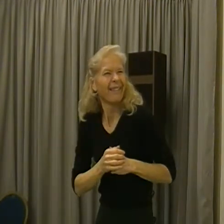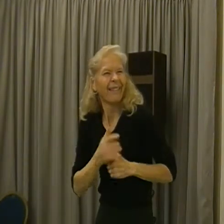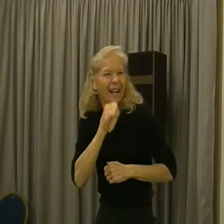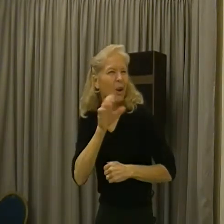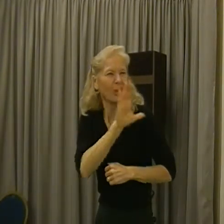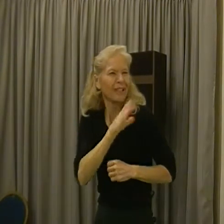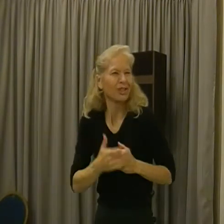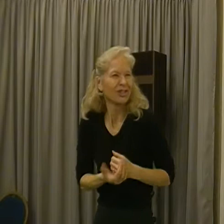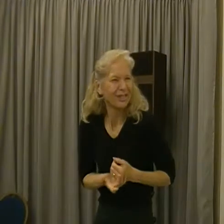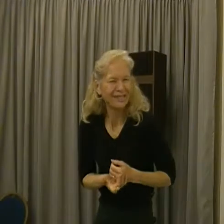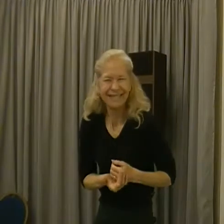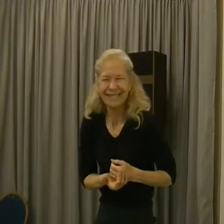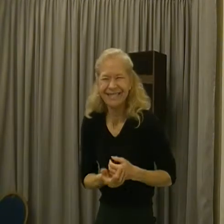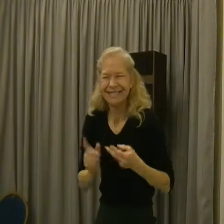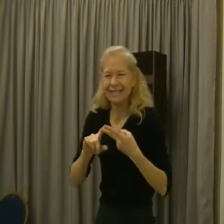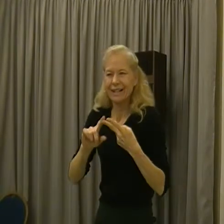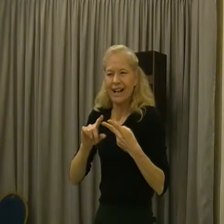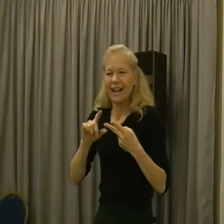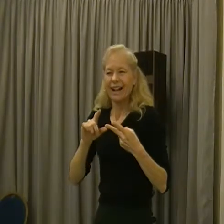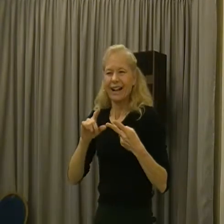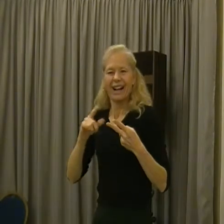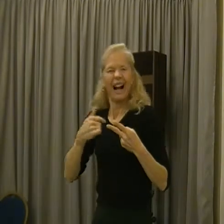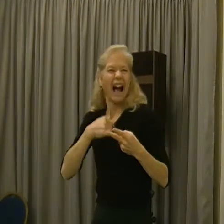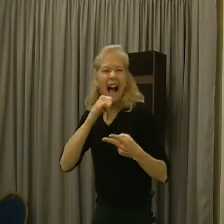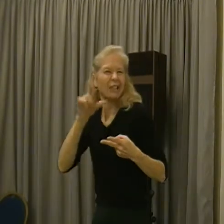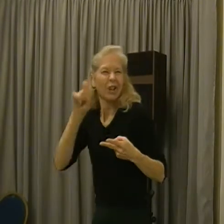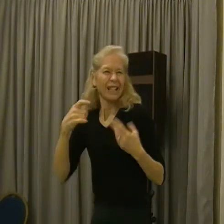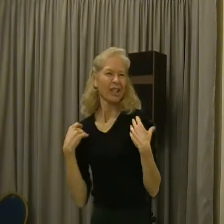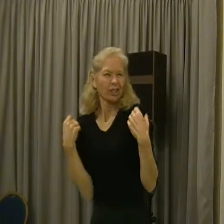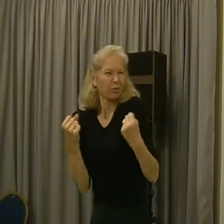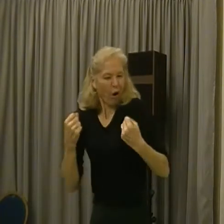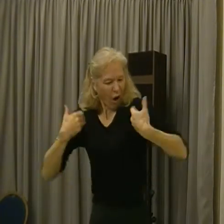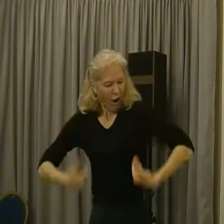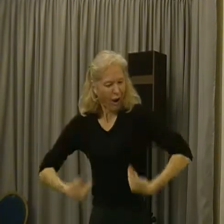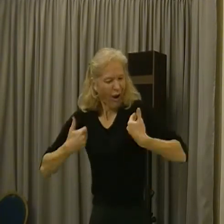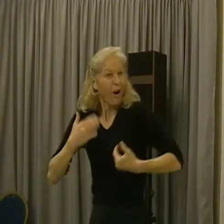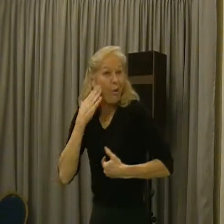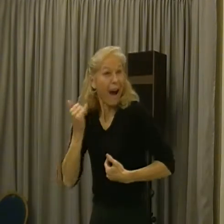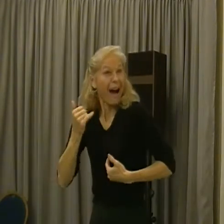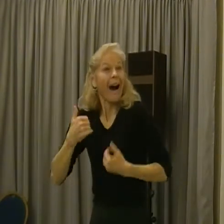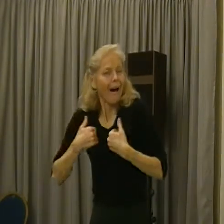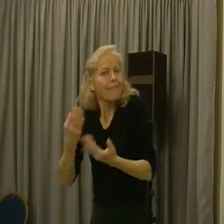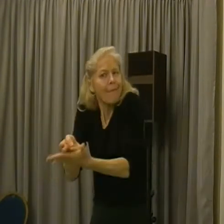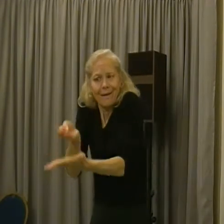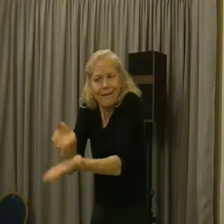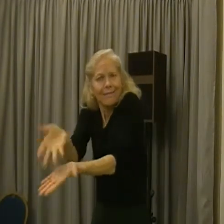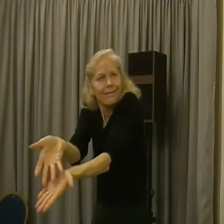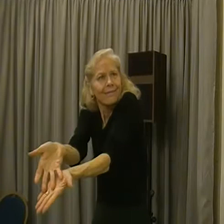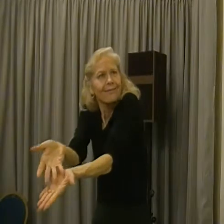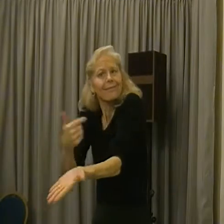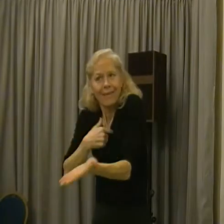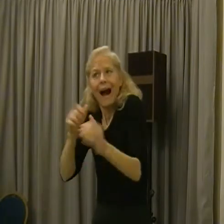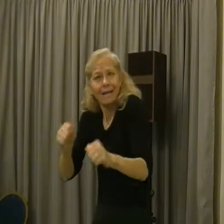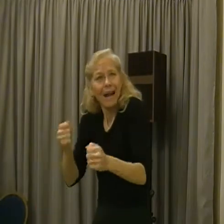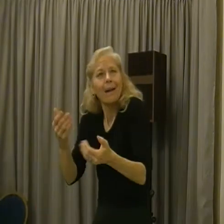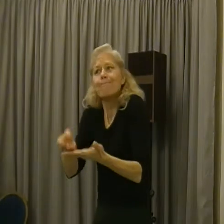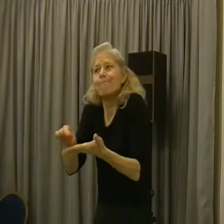things. But we're warned not to do so. Why would that be? If you had a higher IQ than